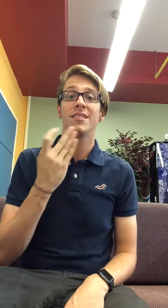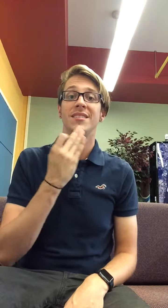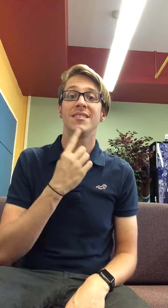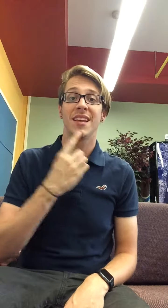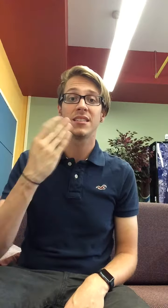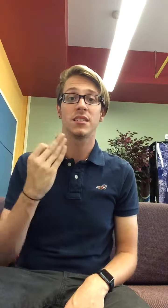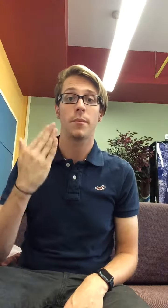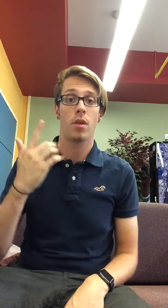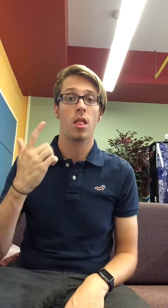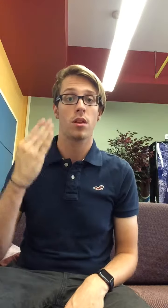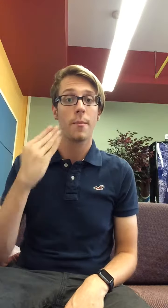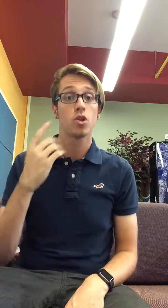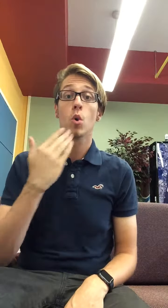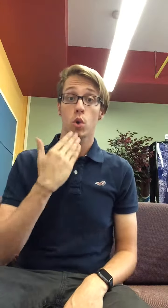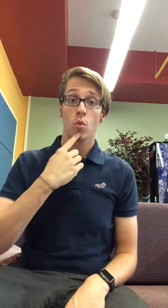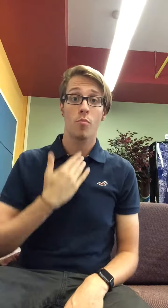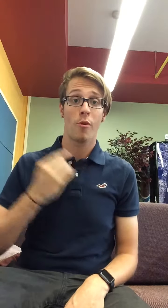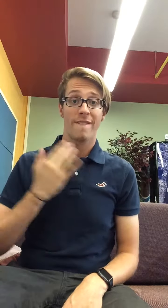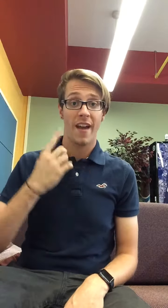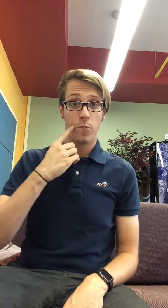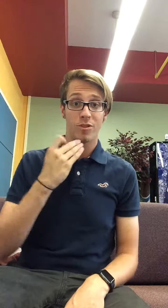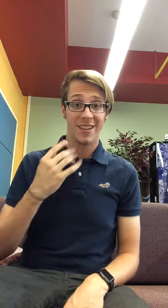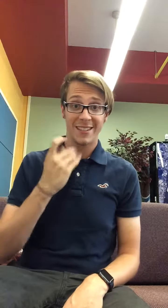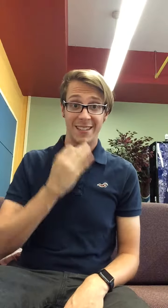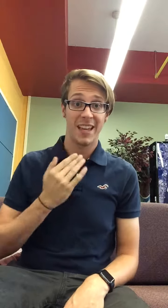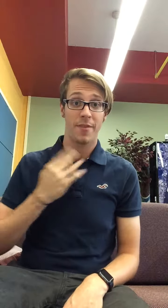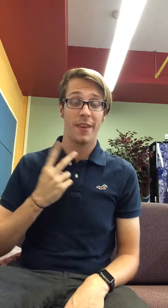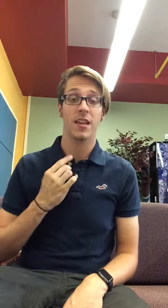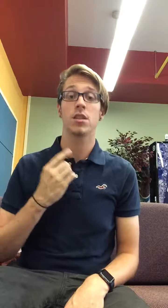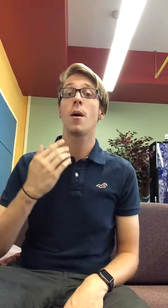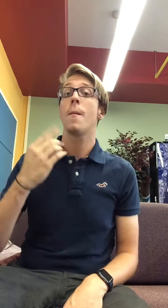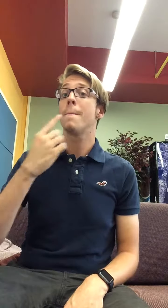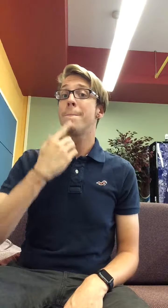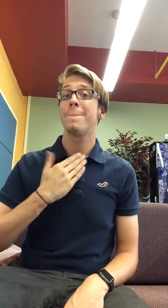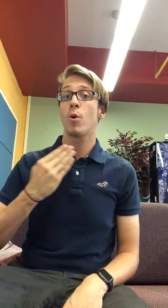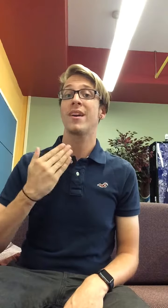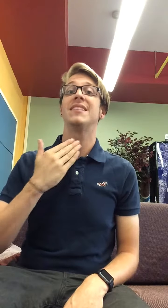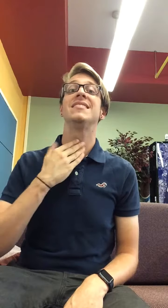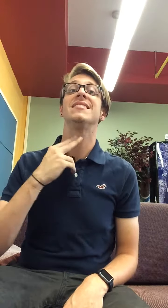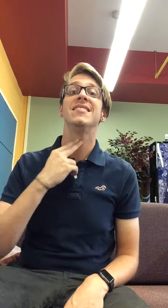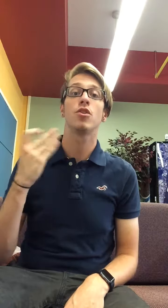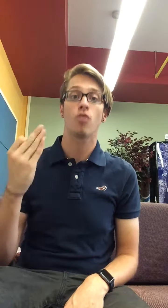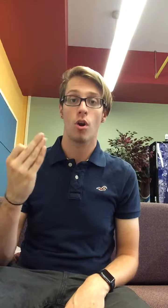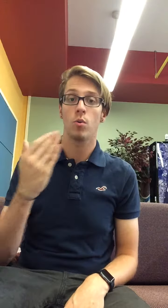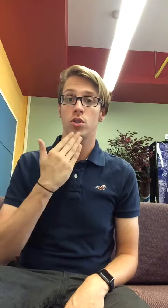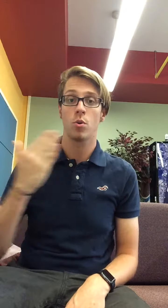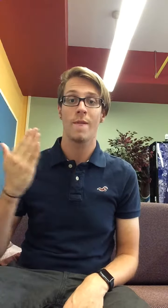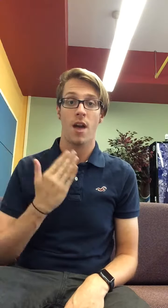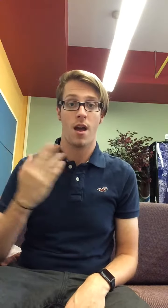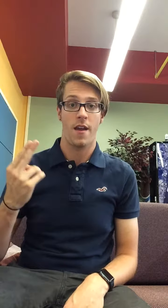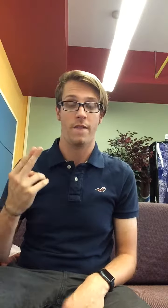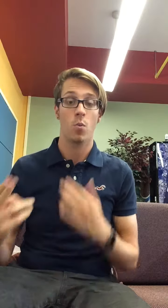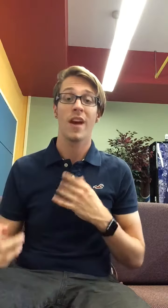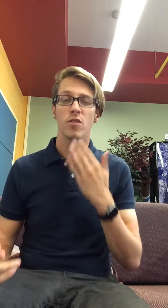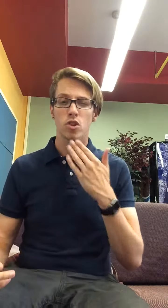So 2.5% is the same thing as 0.025. And if you remember, we have 2 or 3 ways of converting from